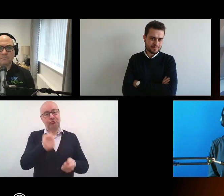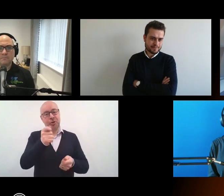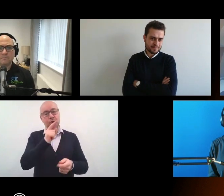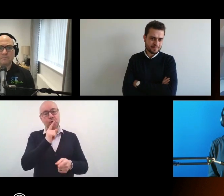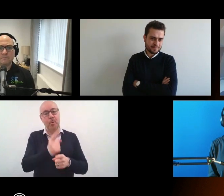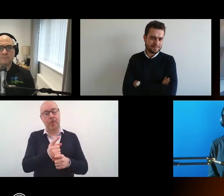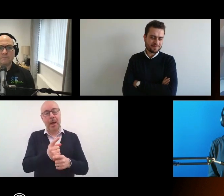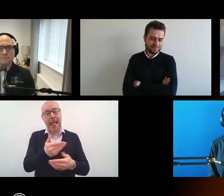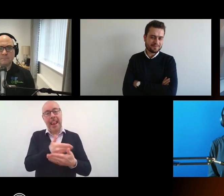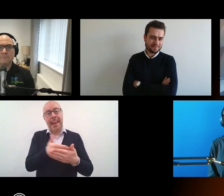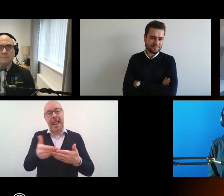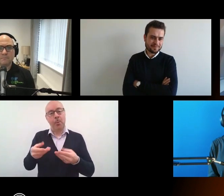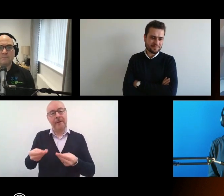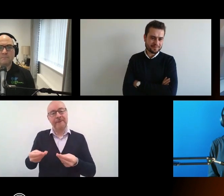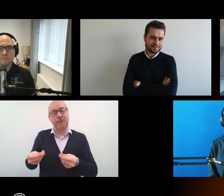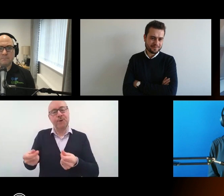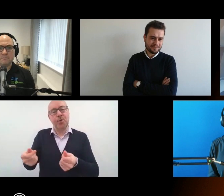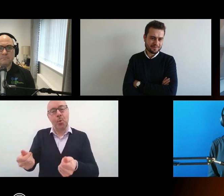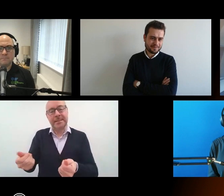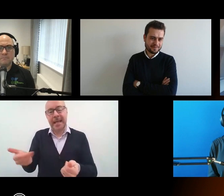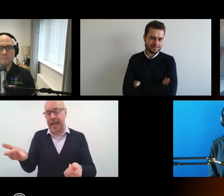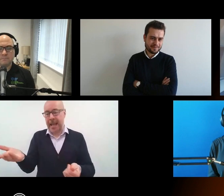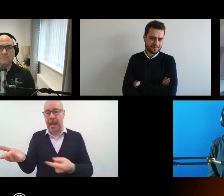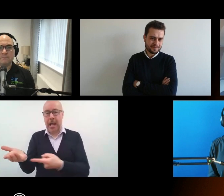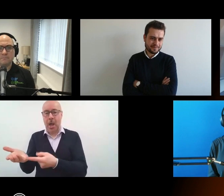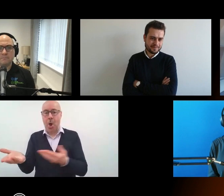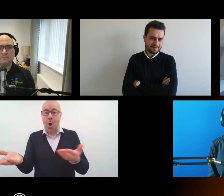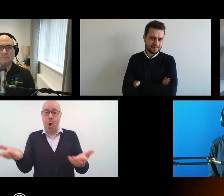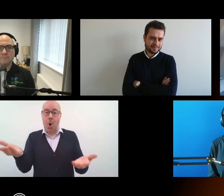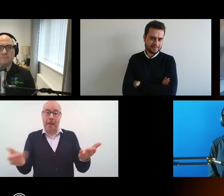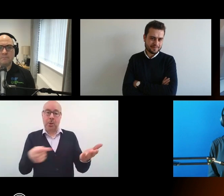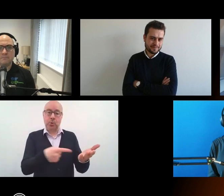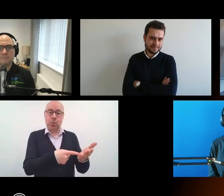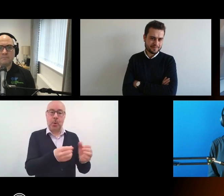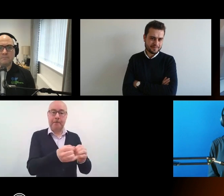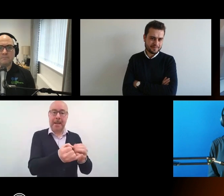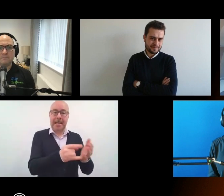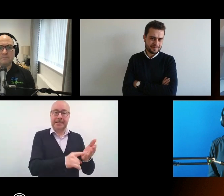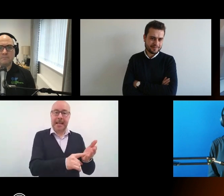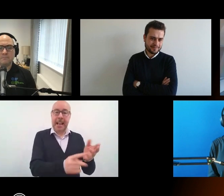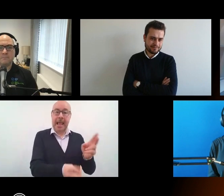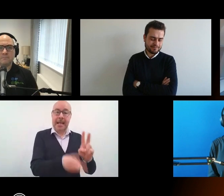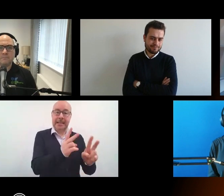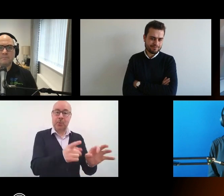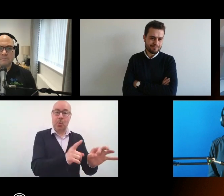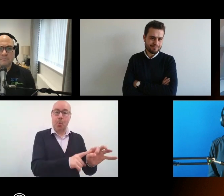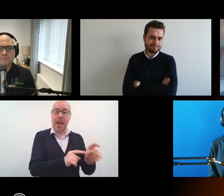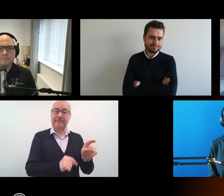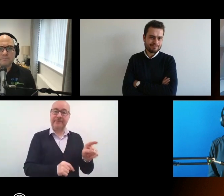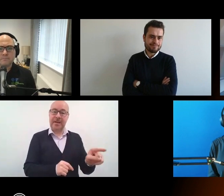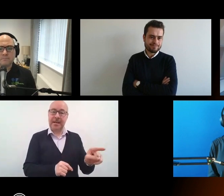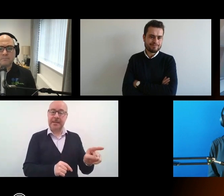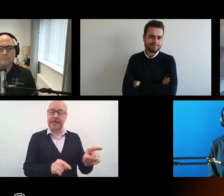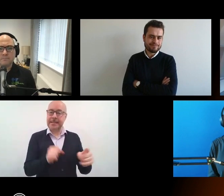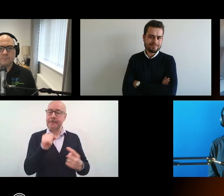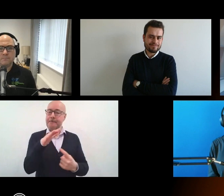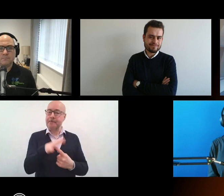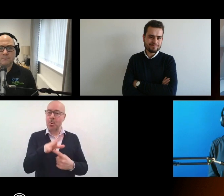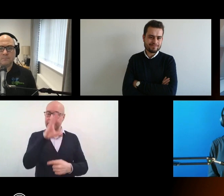contrasted with being a qualified sign language interpreter. And I think that's an important point to highlight with your listeners,